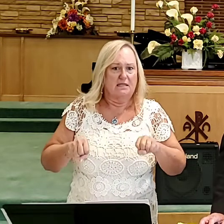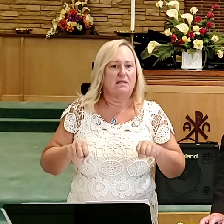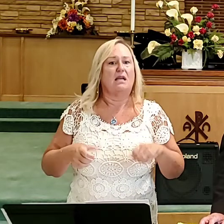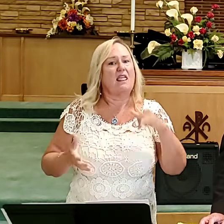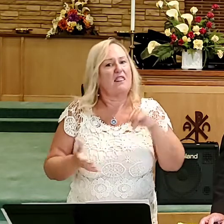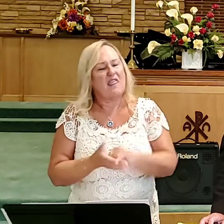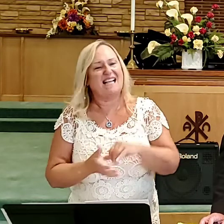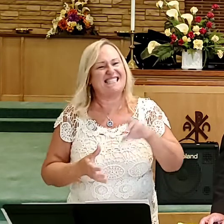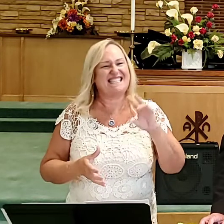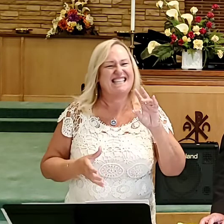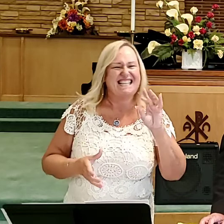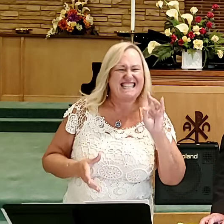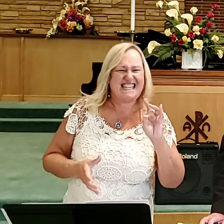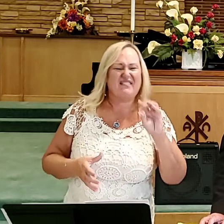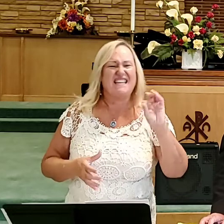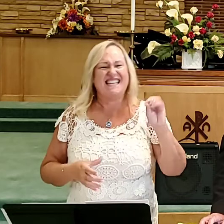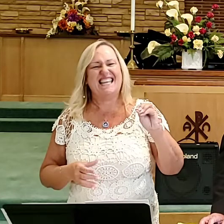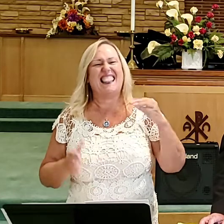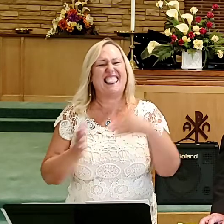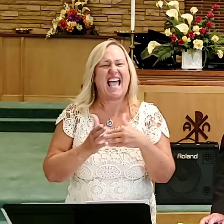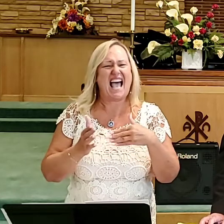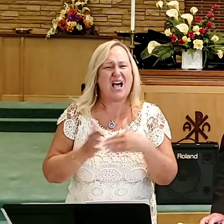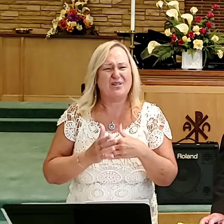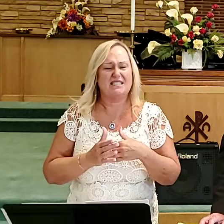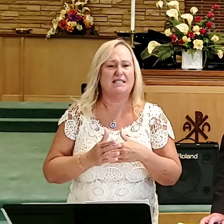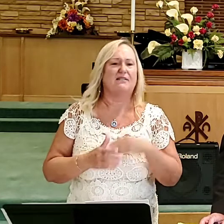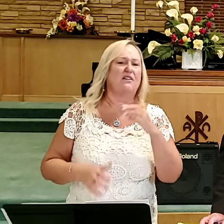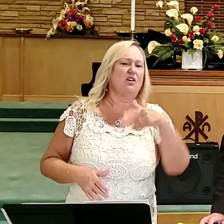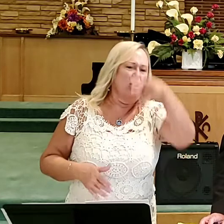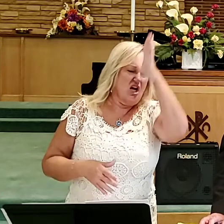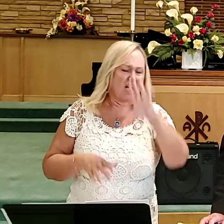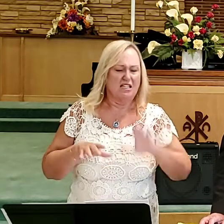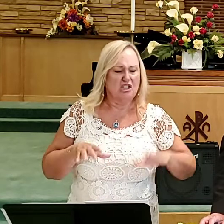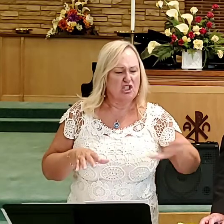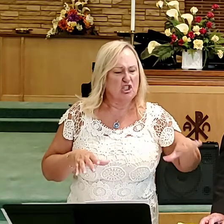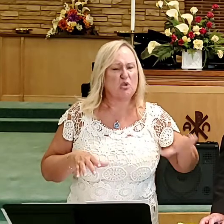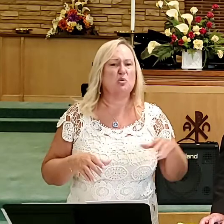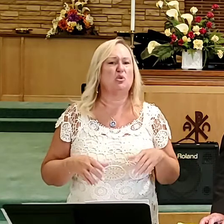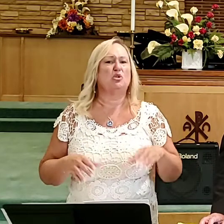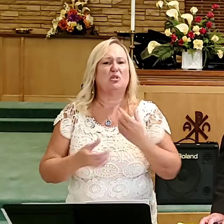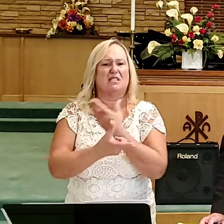That's 70,000 of God's children whose lives were saved.